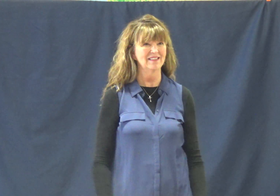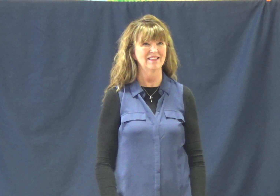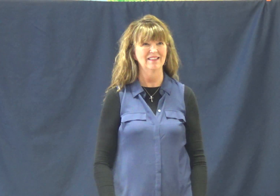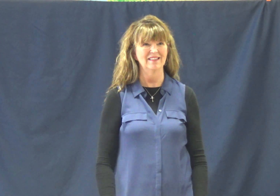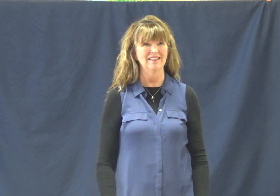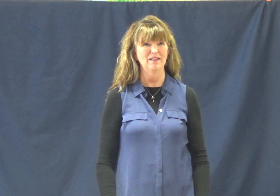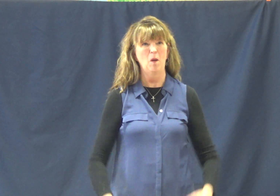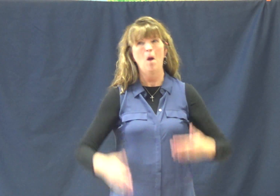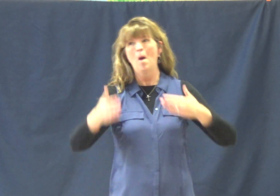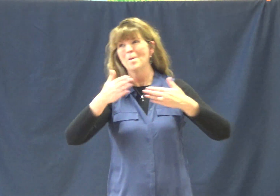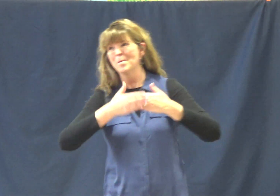promise of the resurrection.